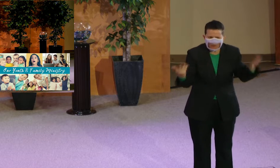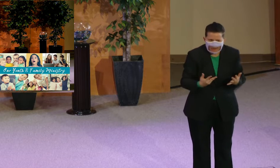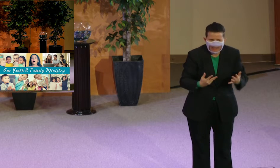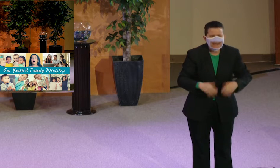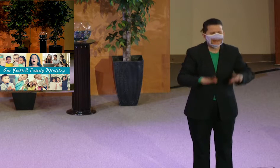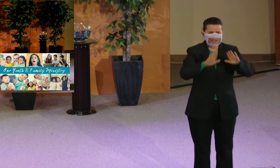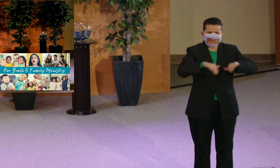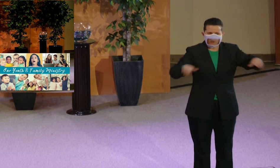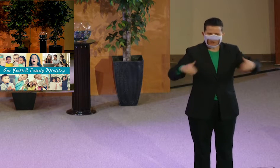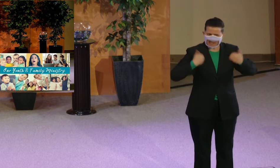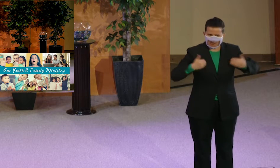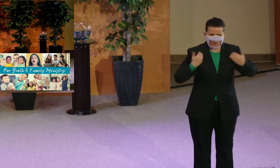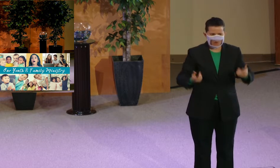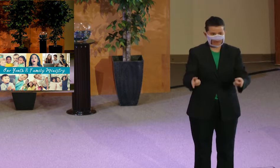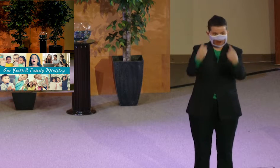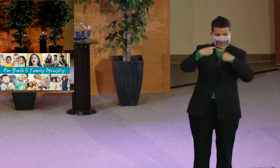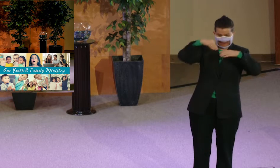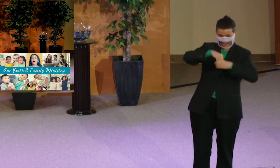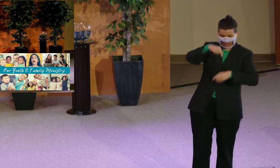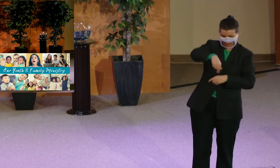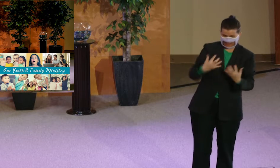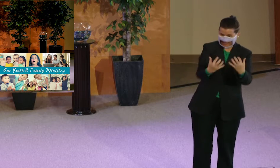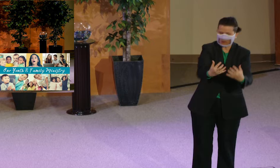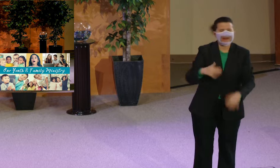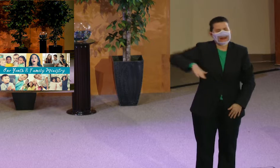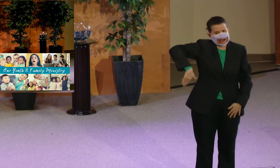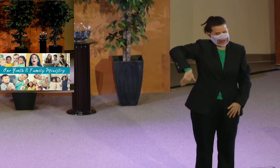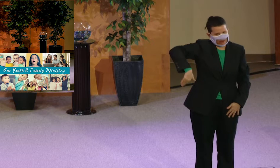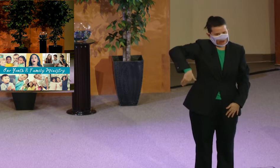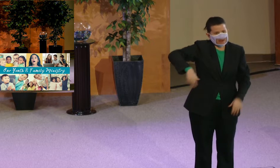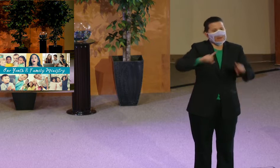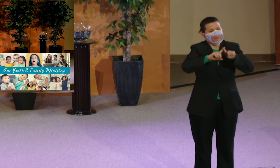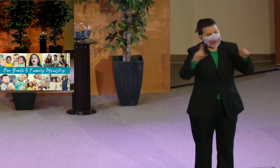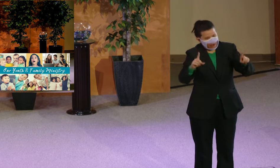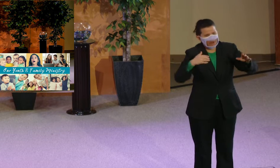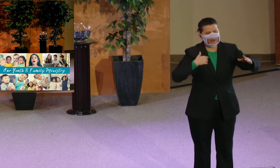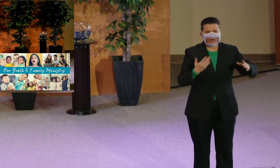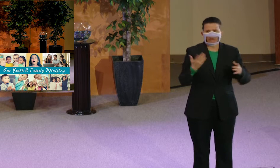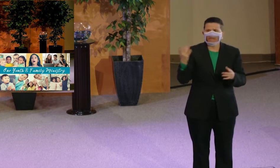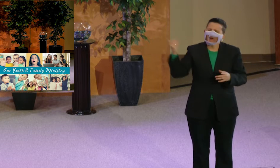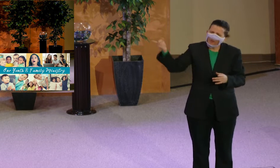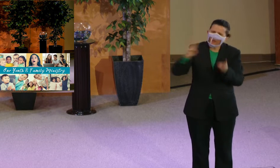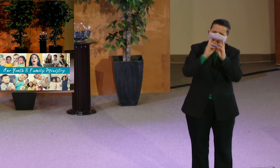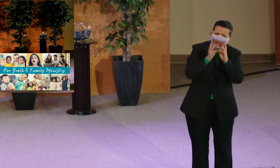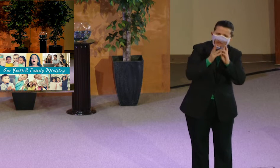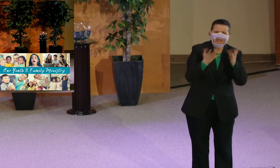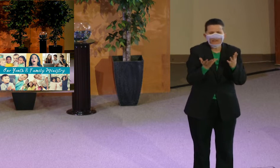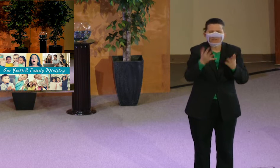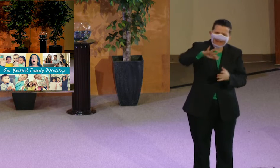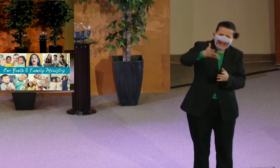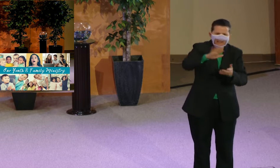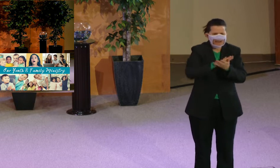in, but they'll be able to be in the classrooms now. Thank goodness, because the weather took a dip here, so that's helpful. And we will